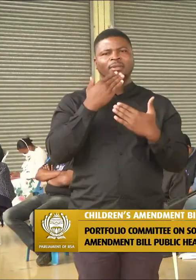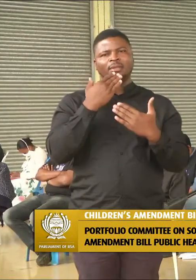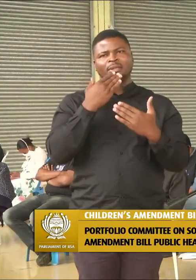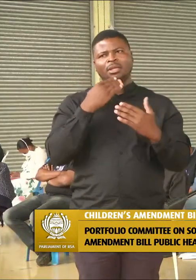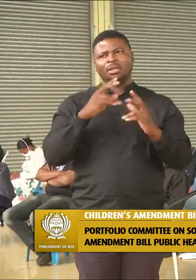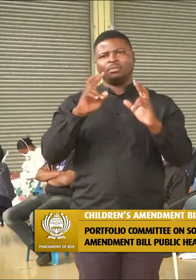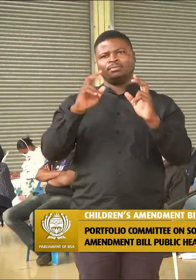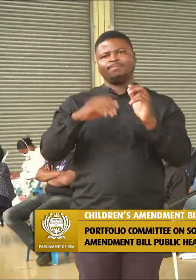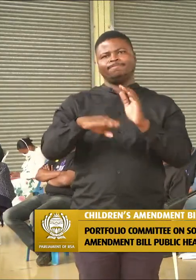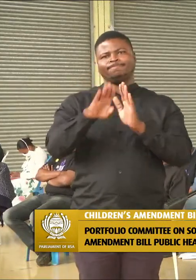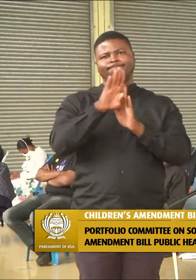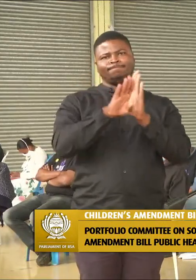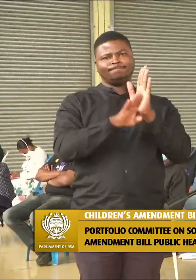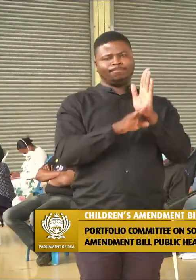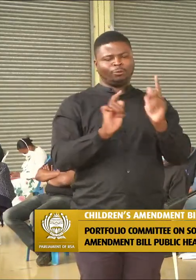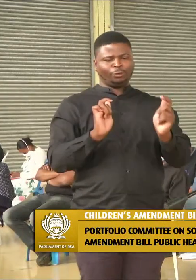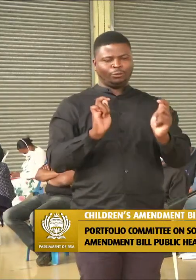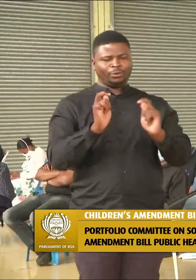Thank you very much for that.